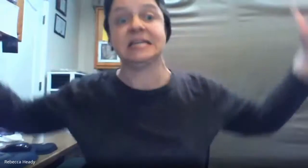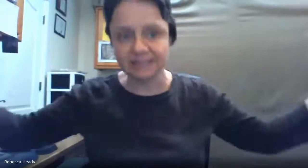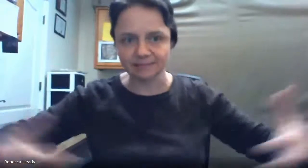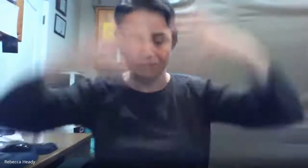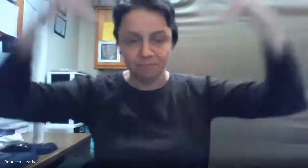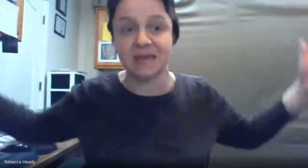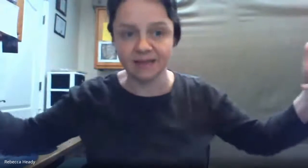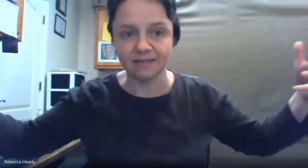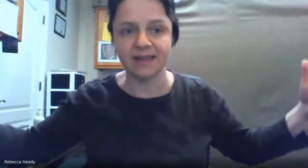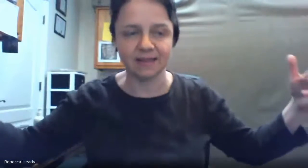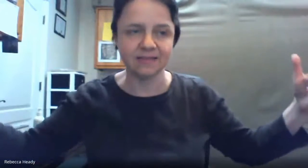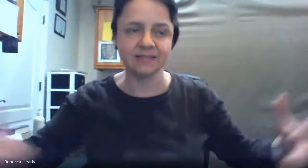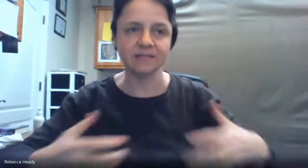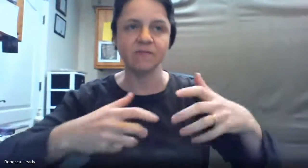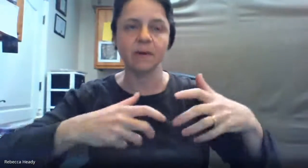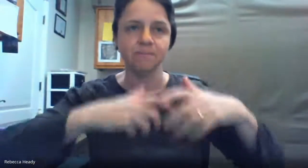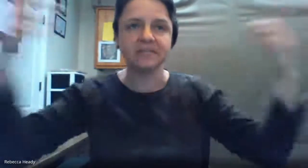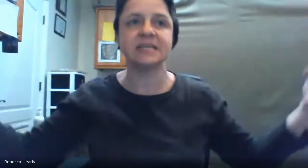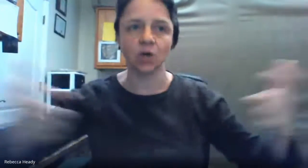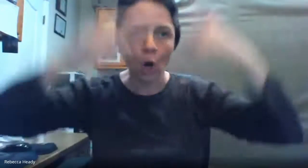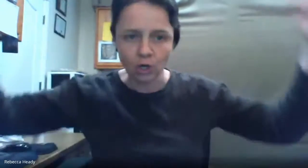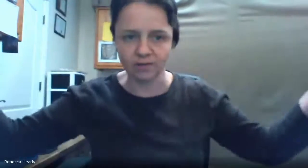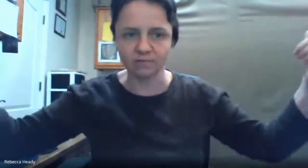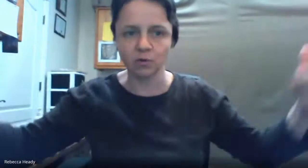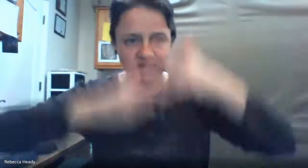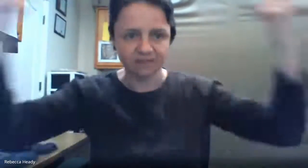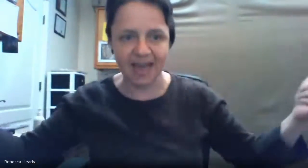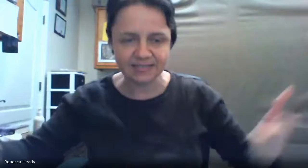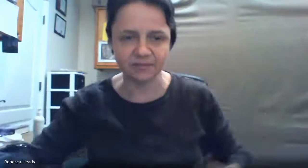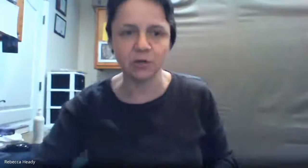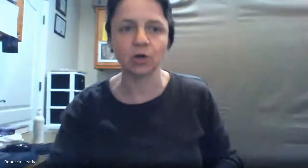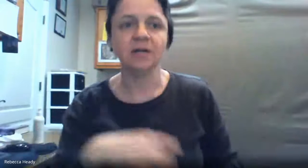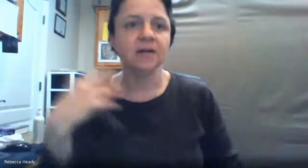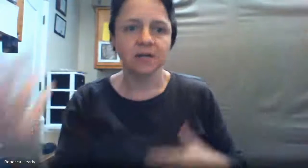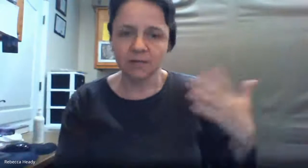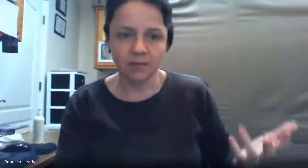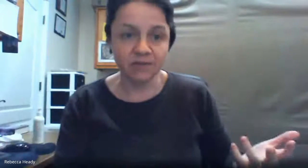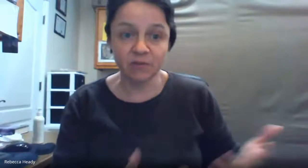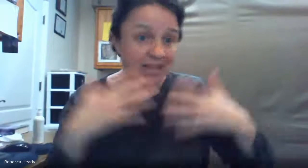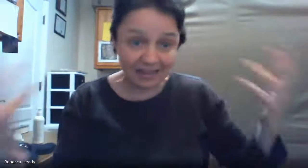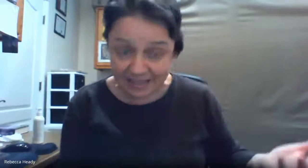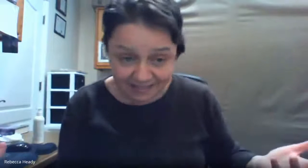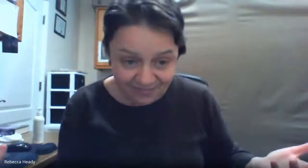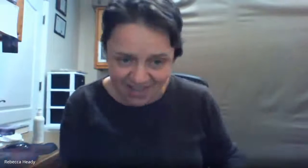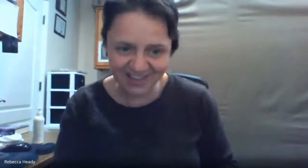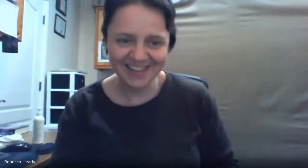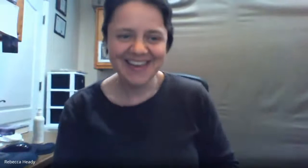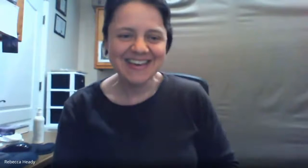and big, like in the sense of busy and hard and quick and fast. If you're yelling, you